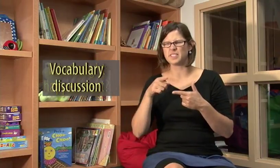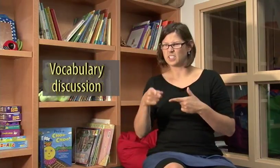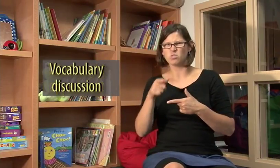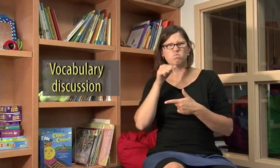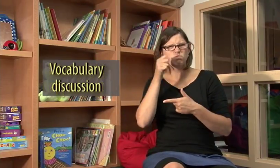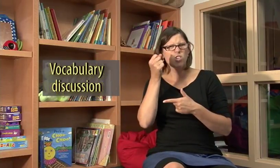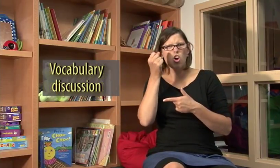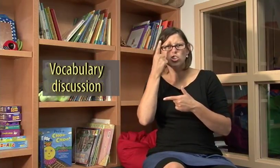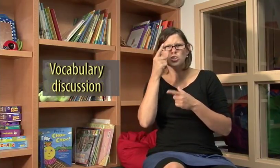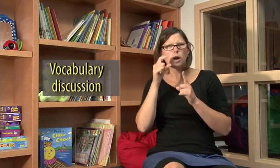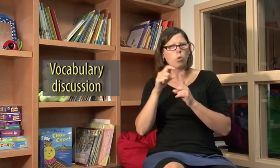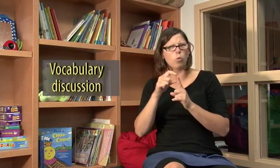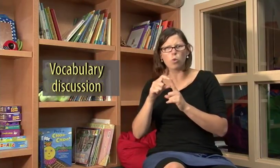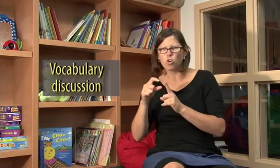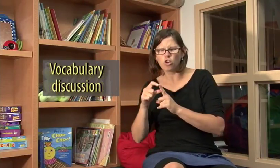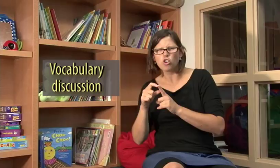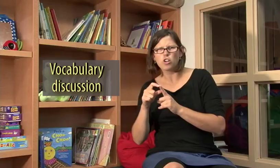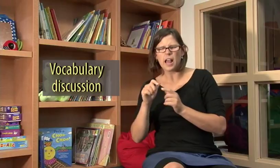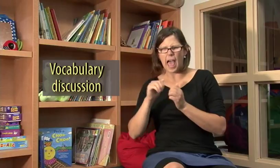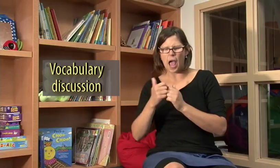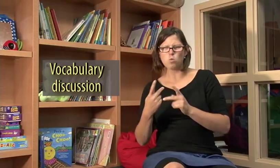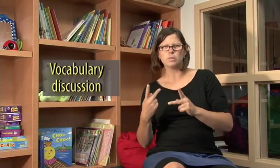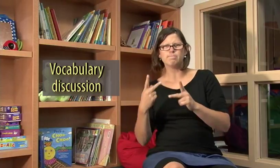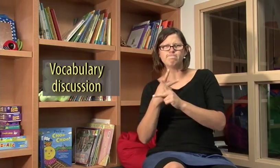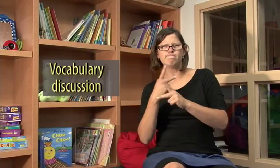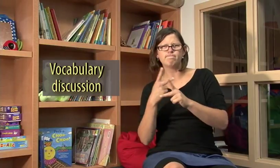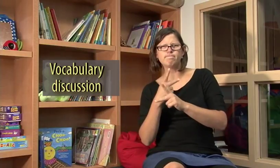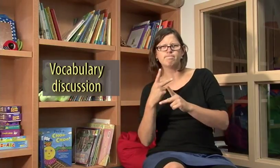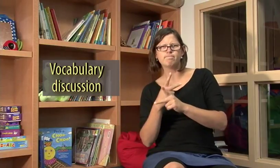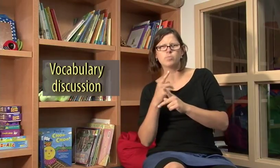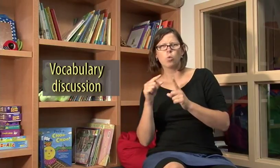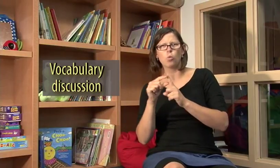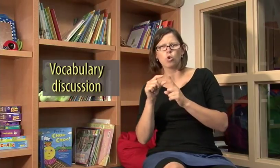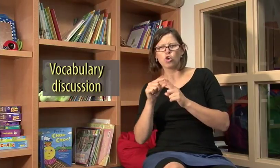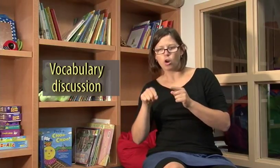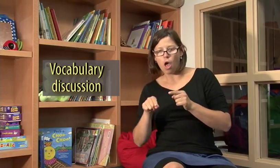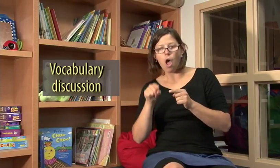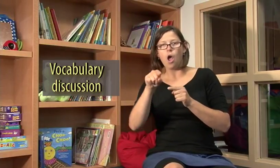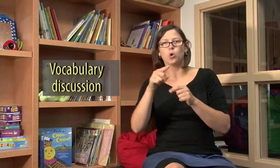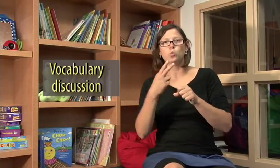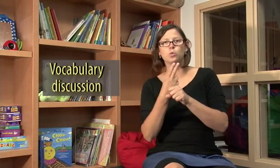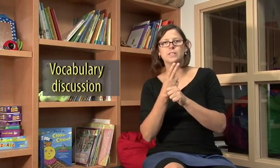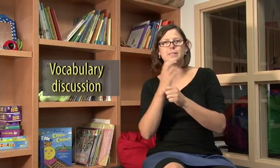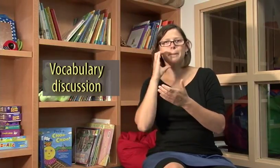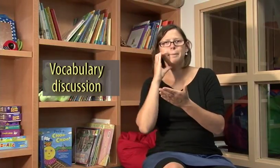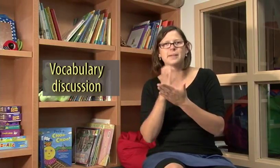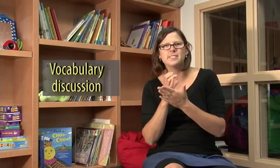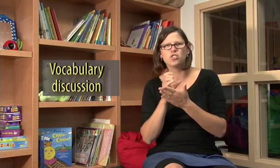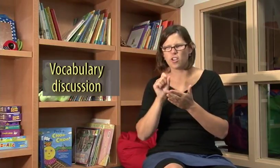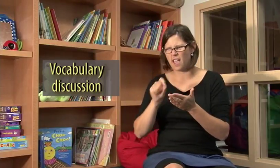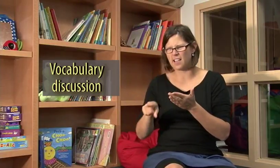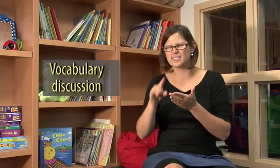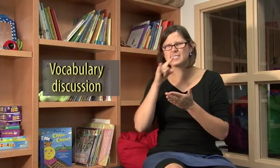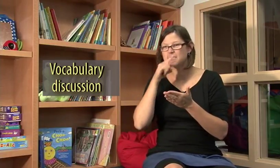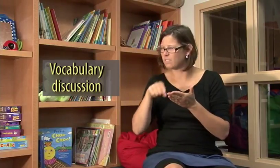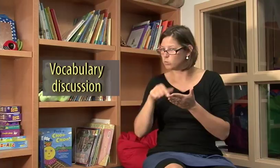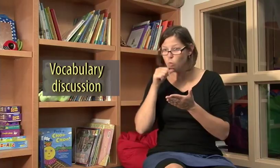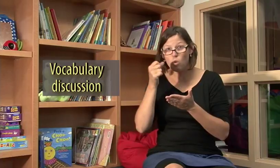Have them kind of figure out what might happen next. If they're not understanding a word, have them try to figure out what the word means using the picture.